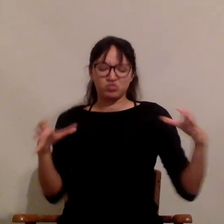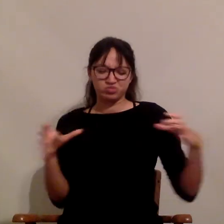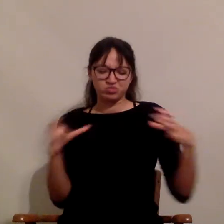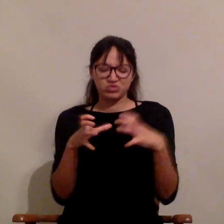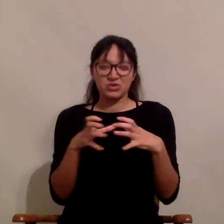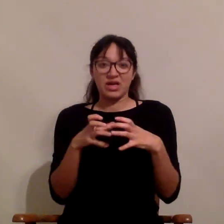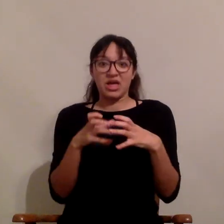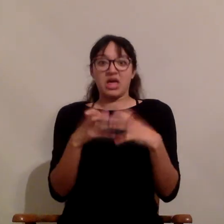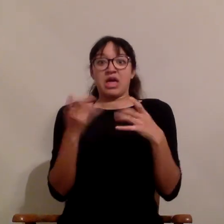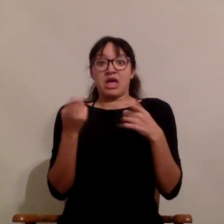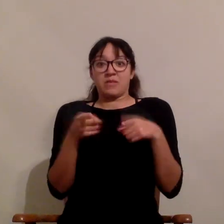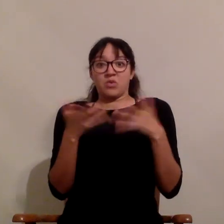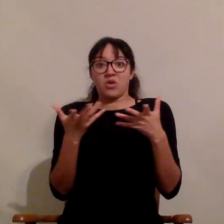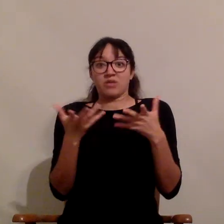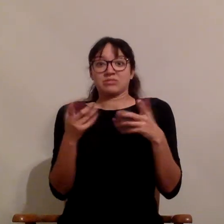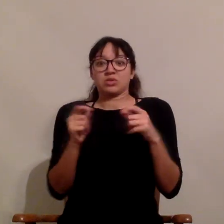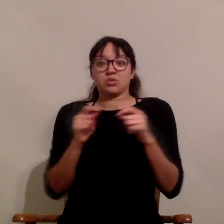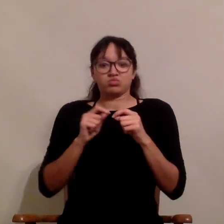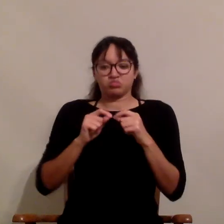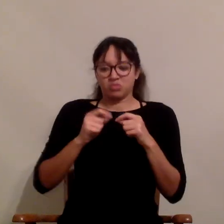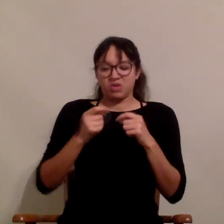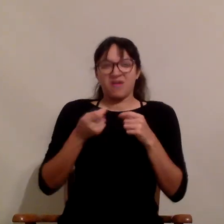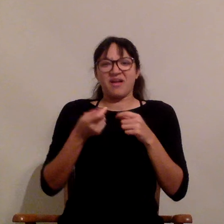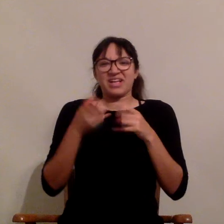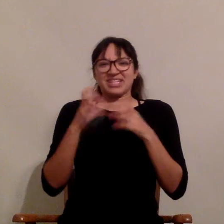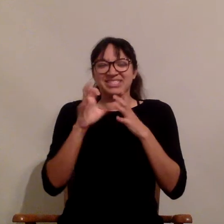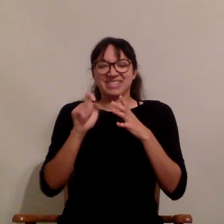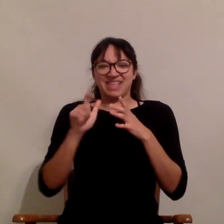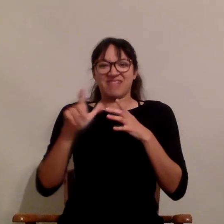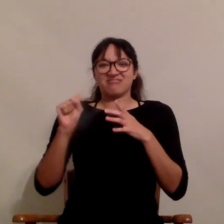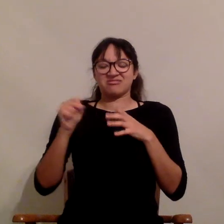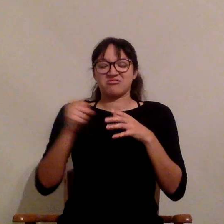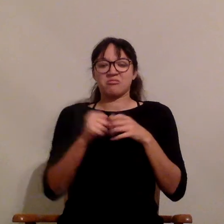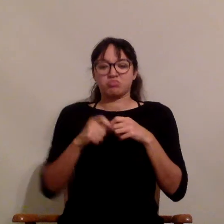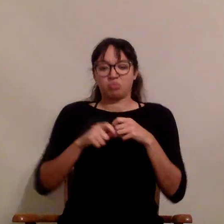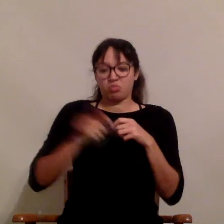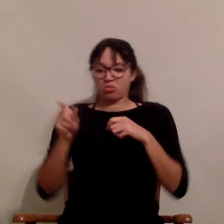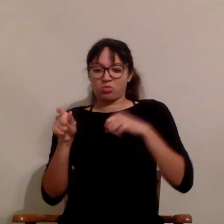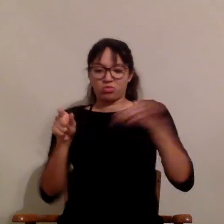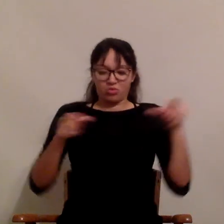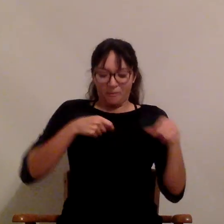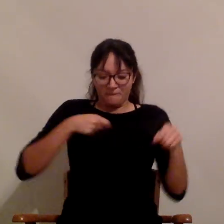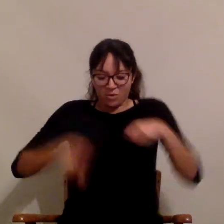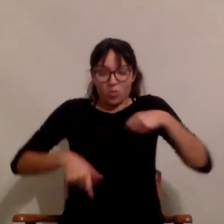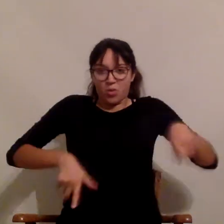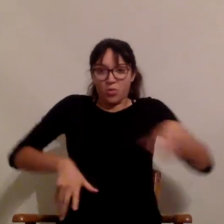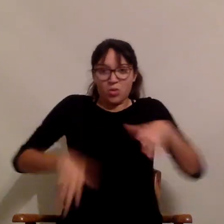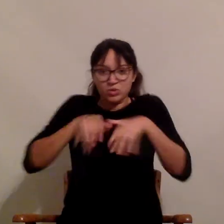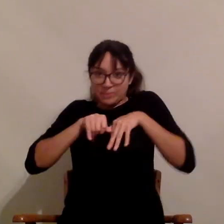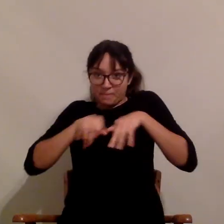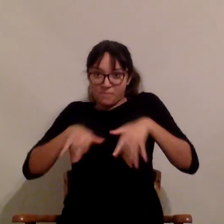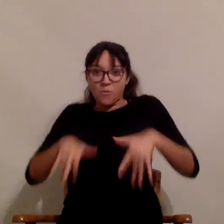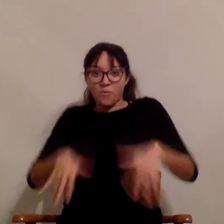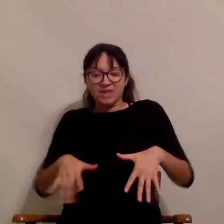primary site and spread to a new site. So, if we block this signal using a